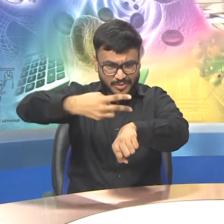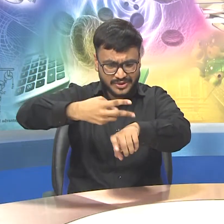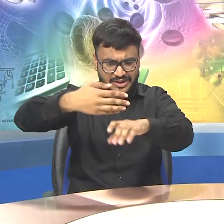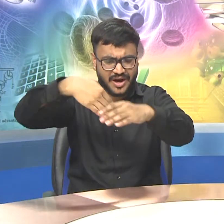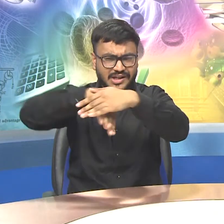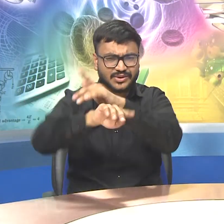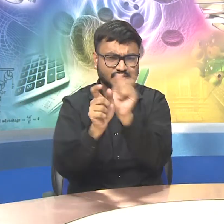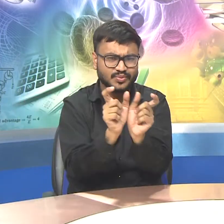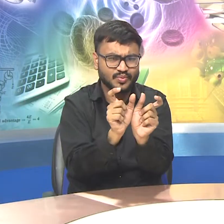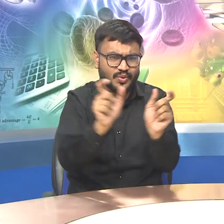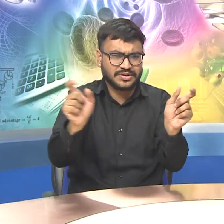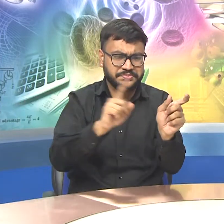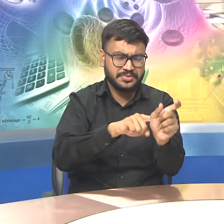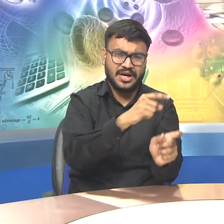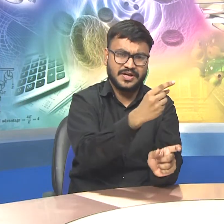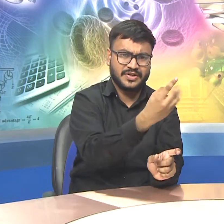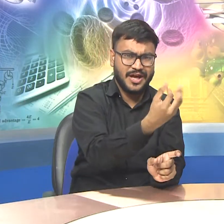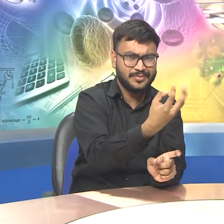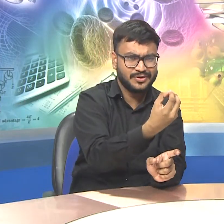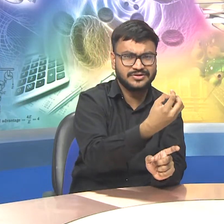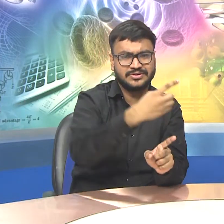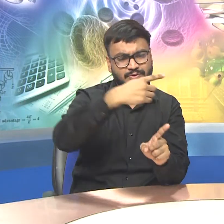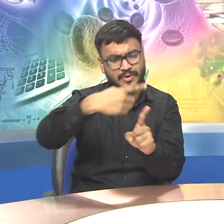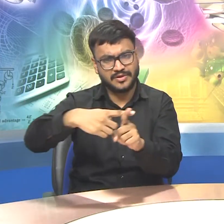of number and the sign of hour.